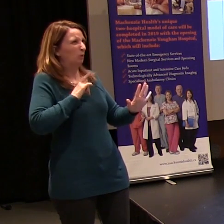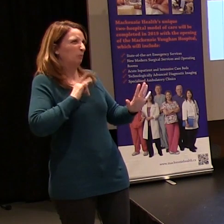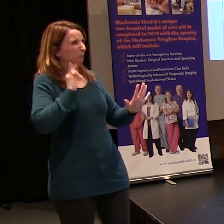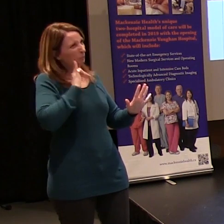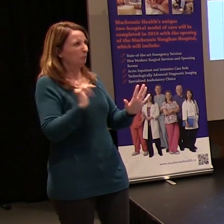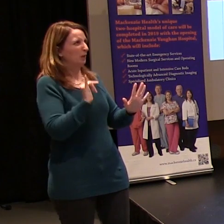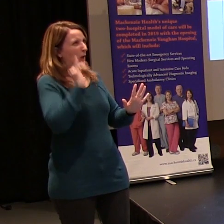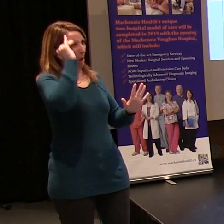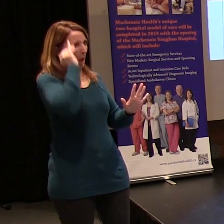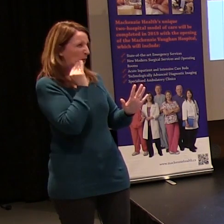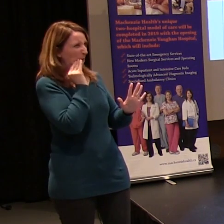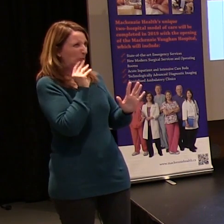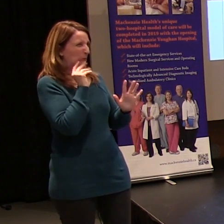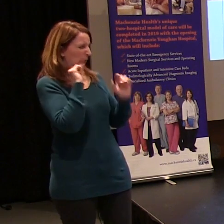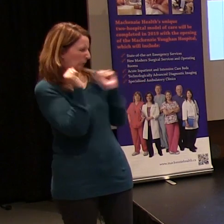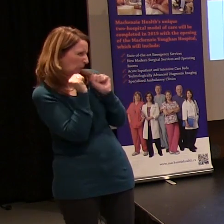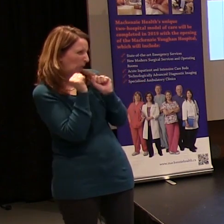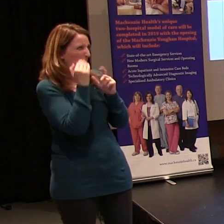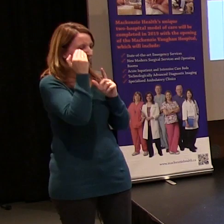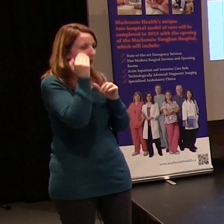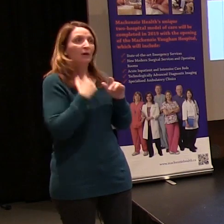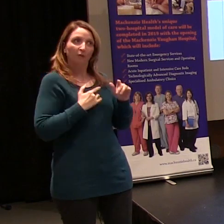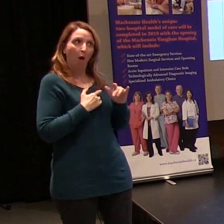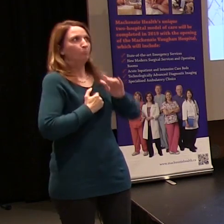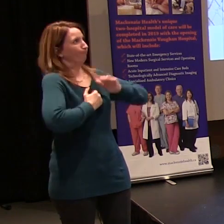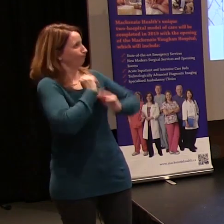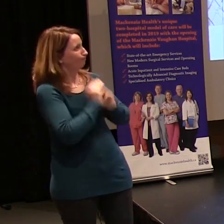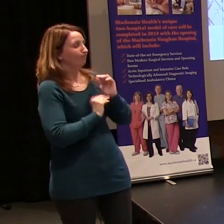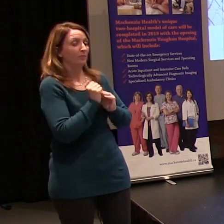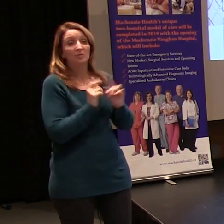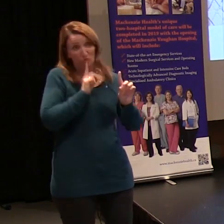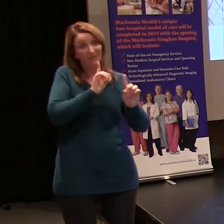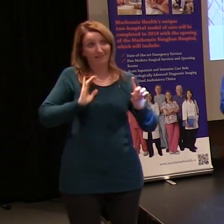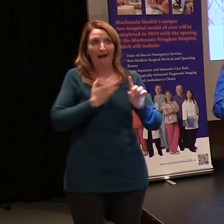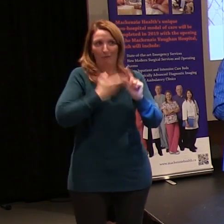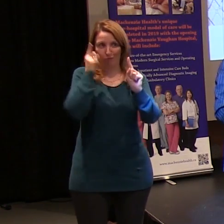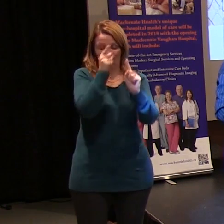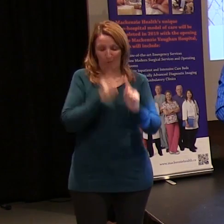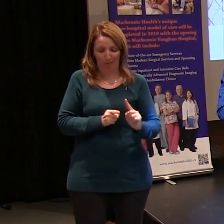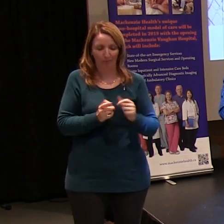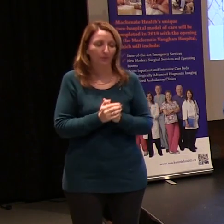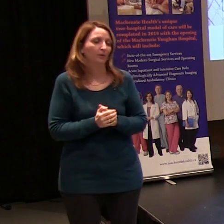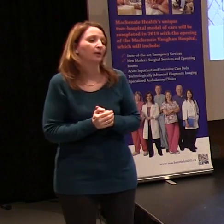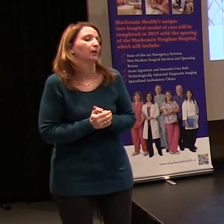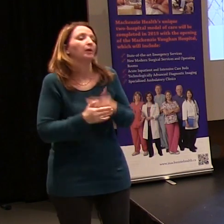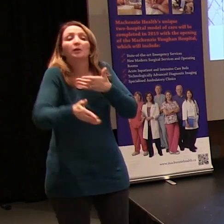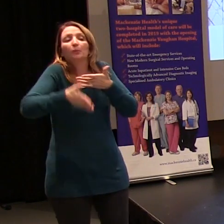hospital. And that's what we're trying to deliver here. So just to give you the context,